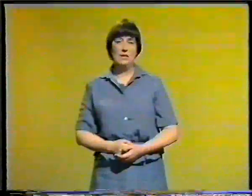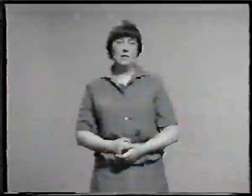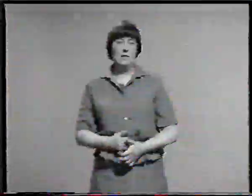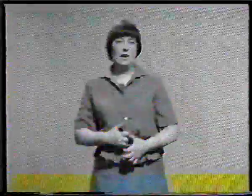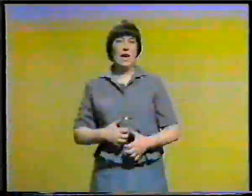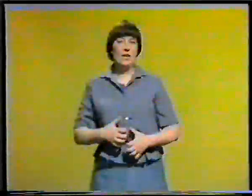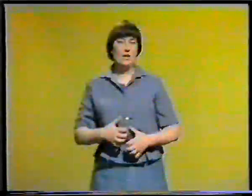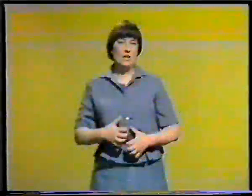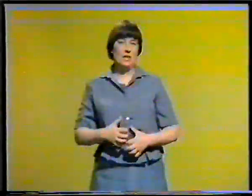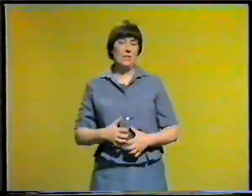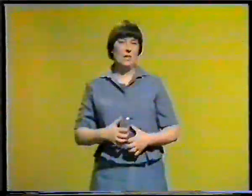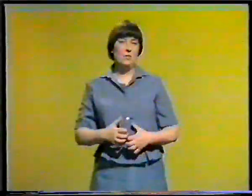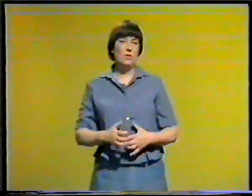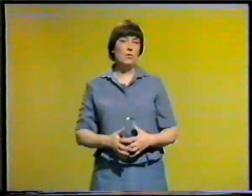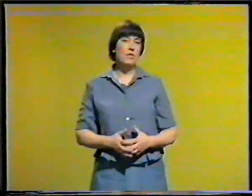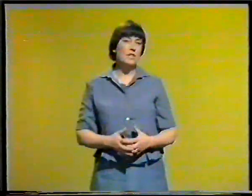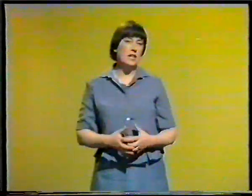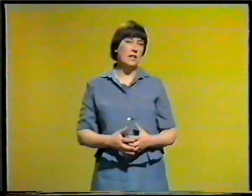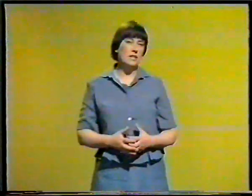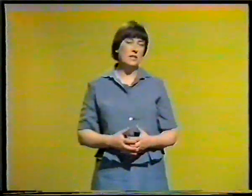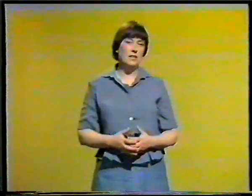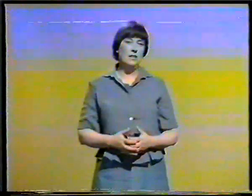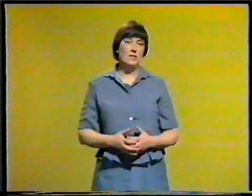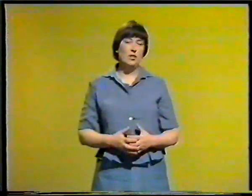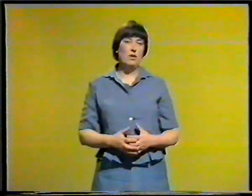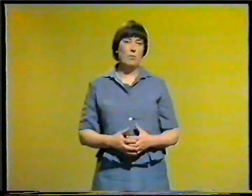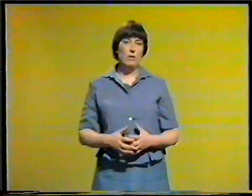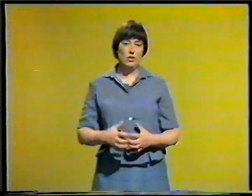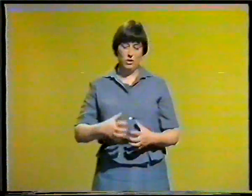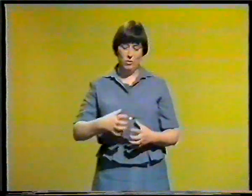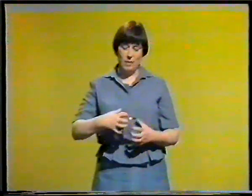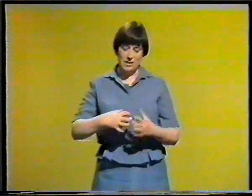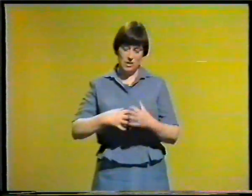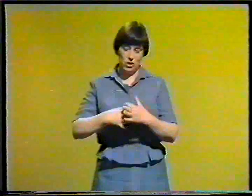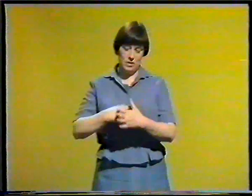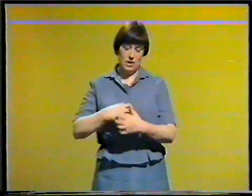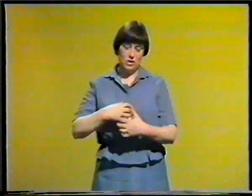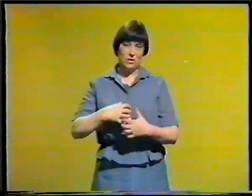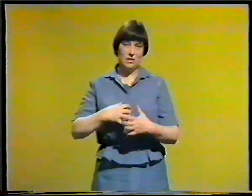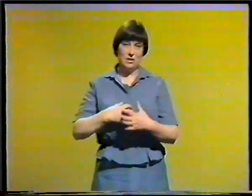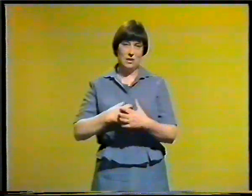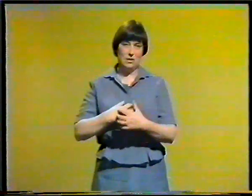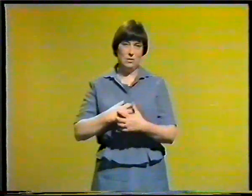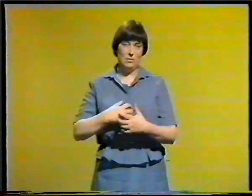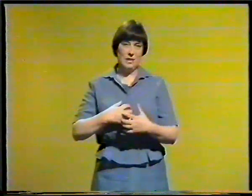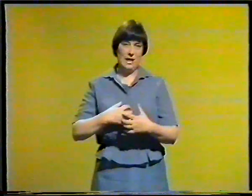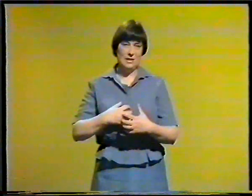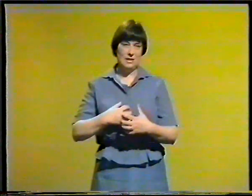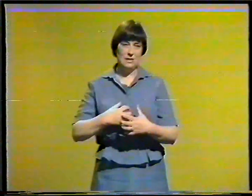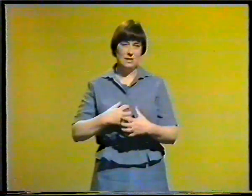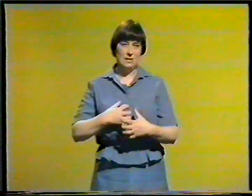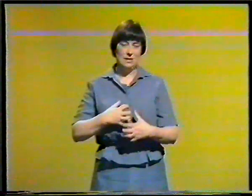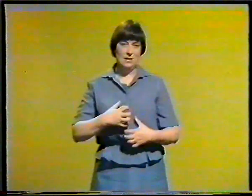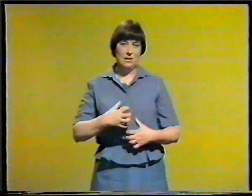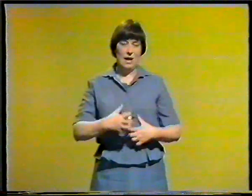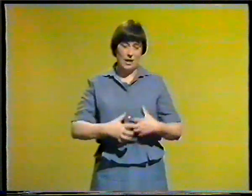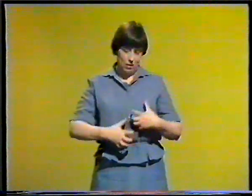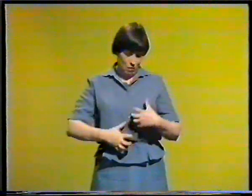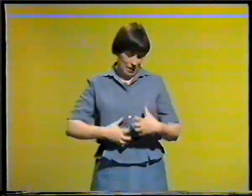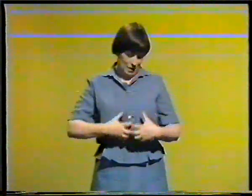Now angry, with all these signs showing emotion, you must show the tension in a clawed hand. Angry you make at the pit